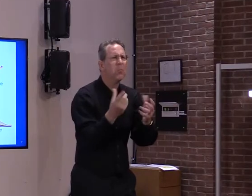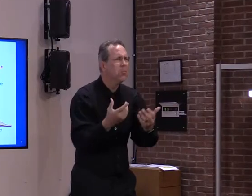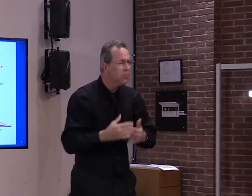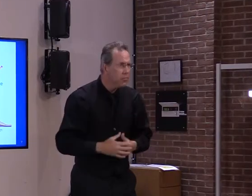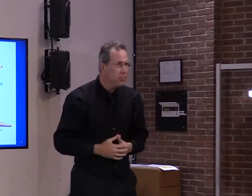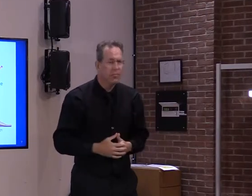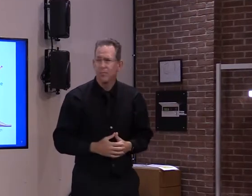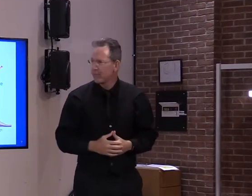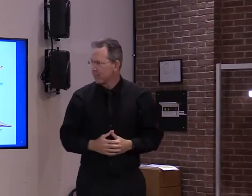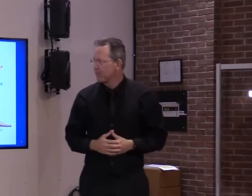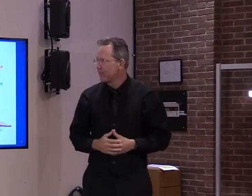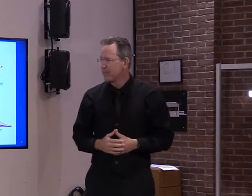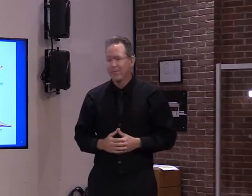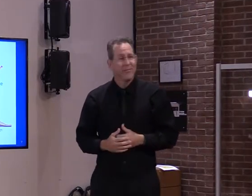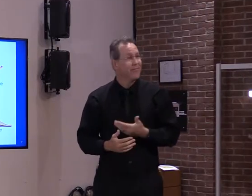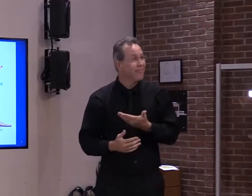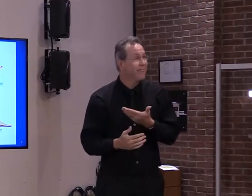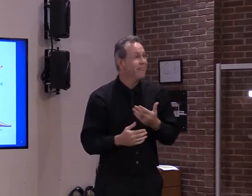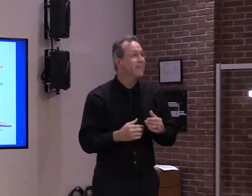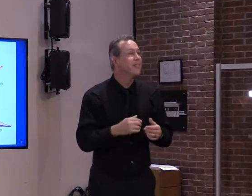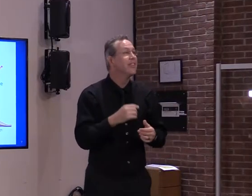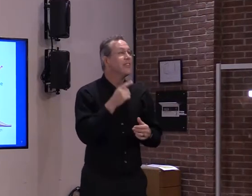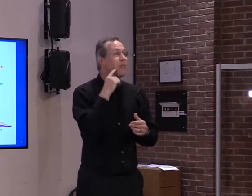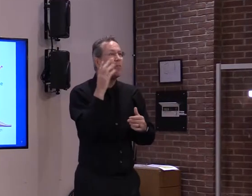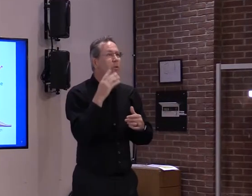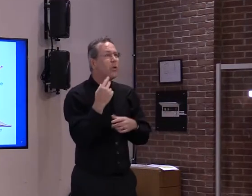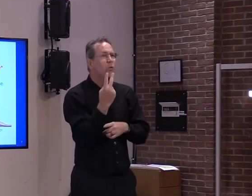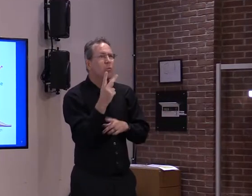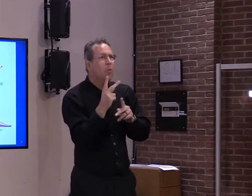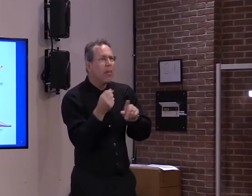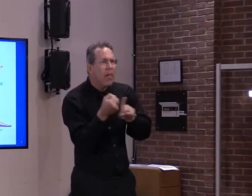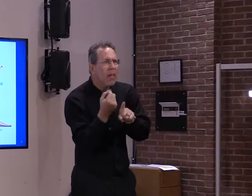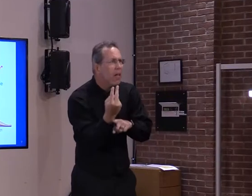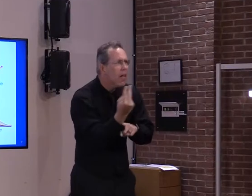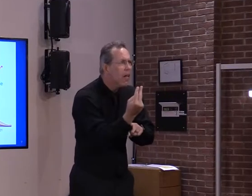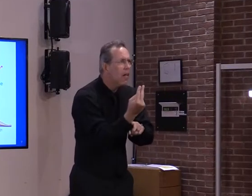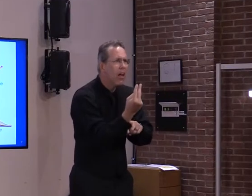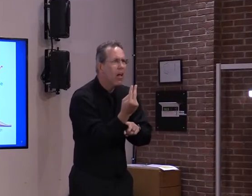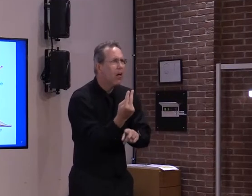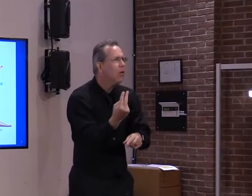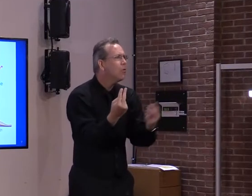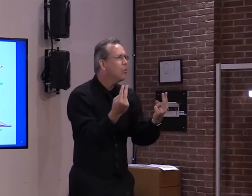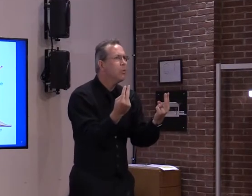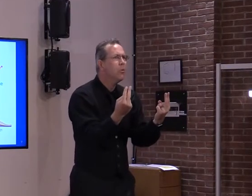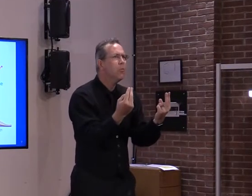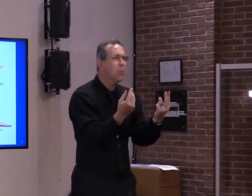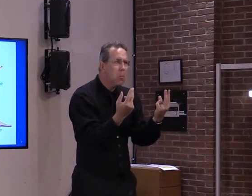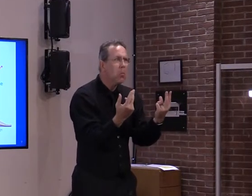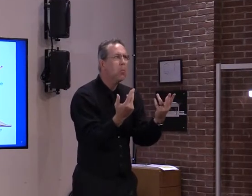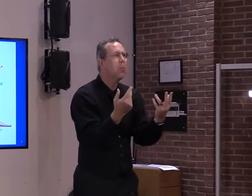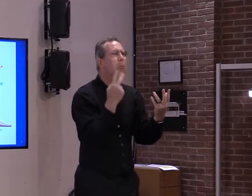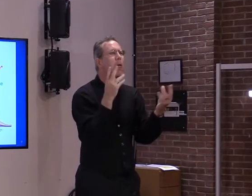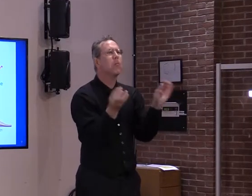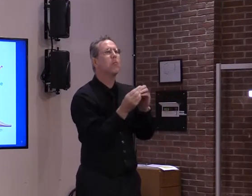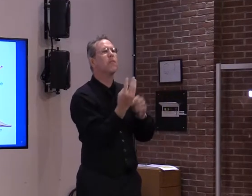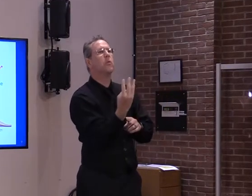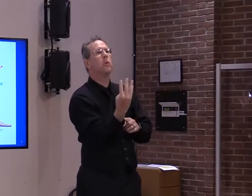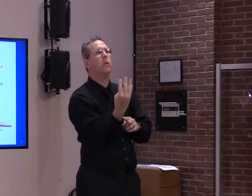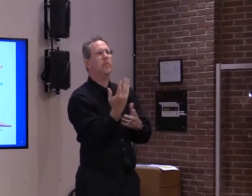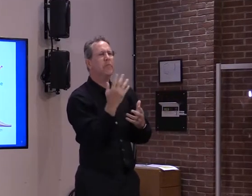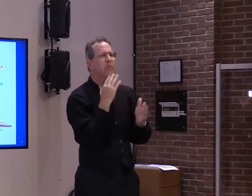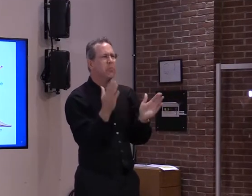over 2 people on average in the hospital. But the more stable 14-day average continues to show that hospitalizations are down